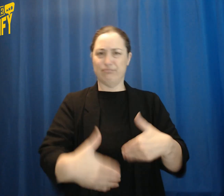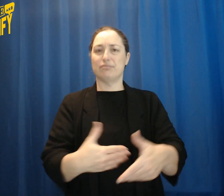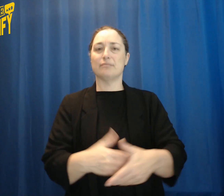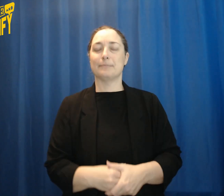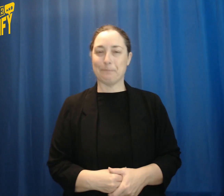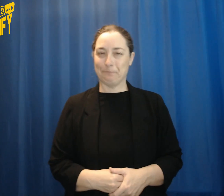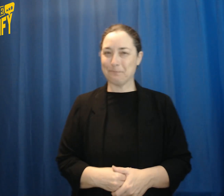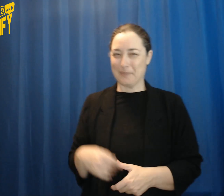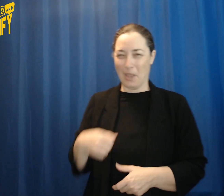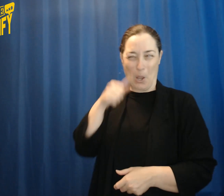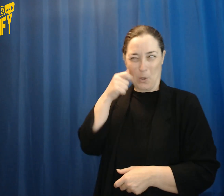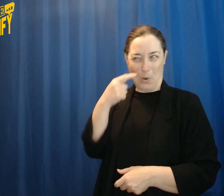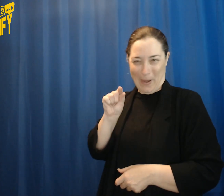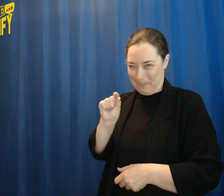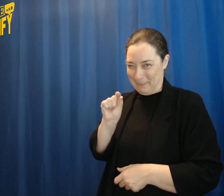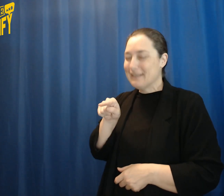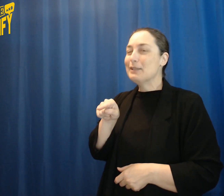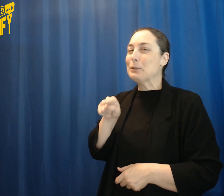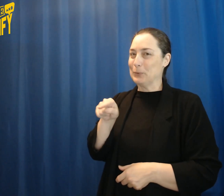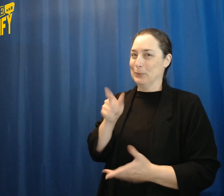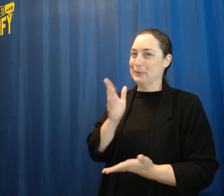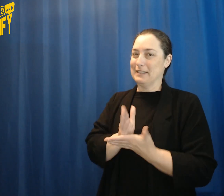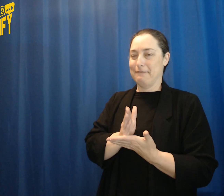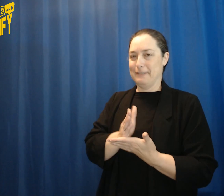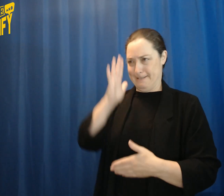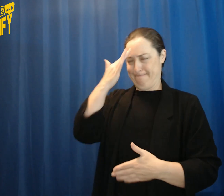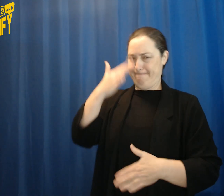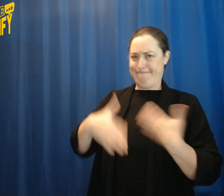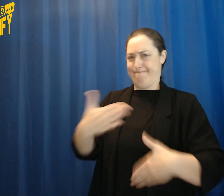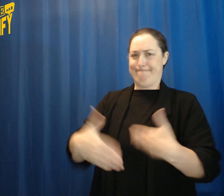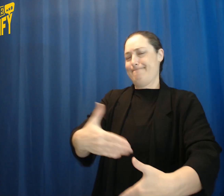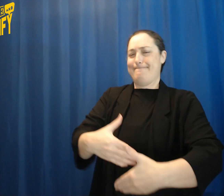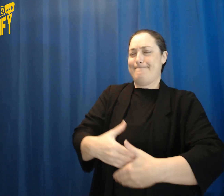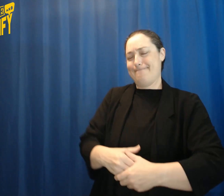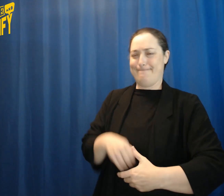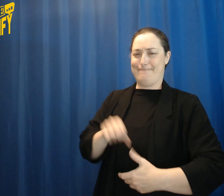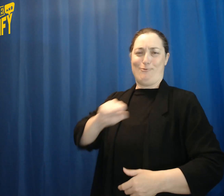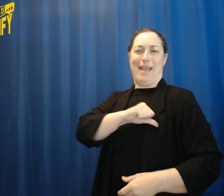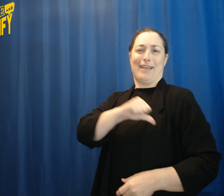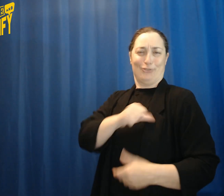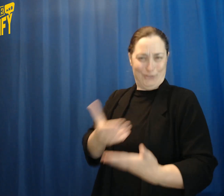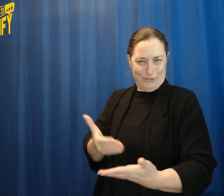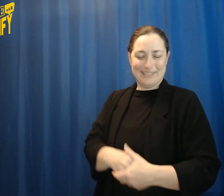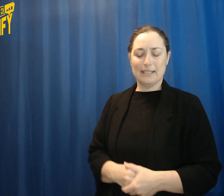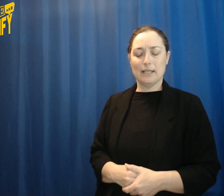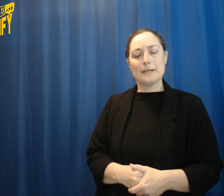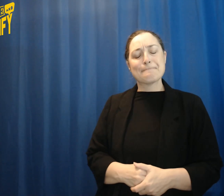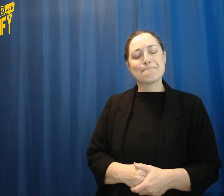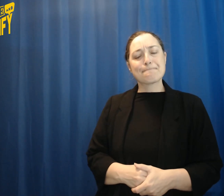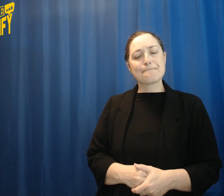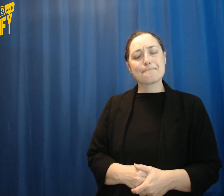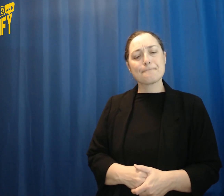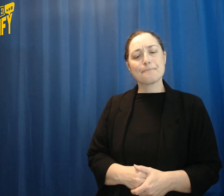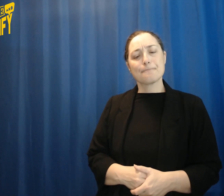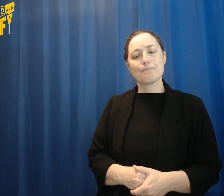bit, and you're very much a just get on with it sort of attitude. What's your relationship with